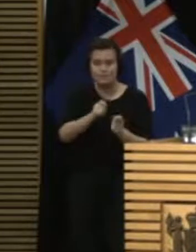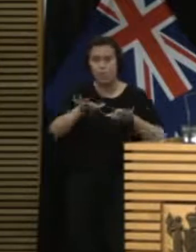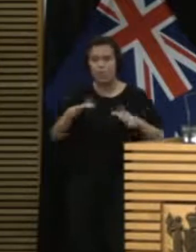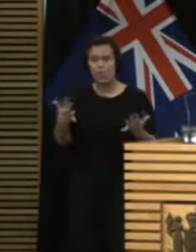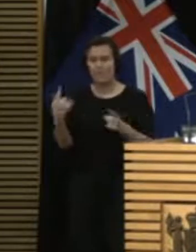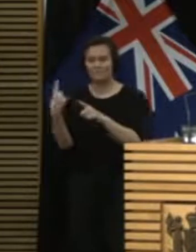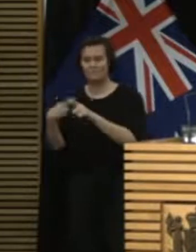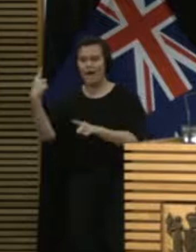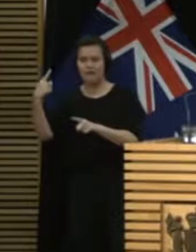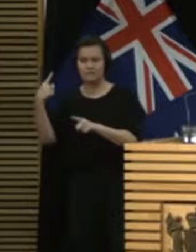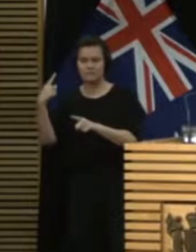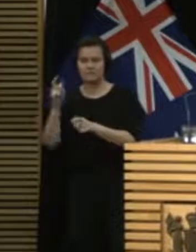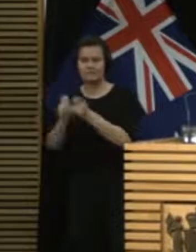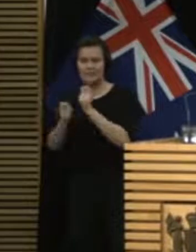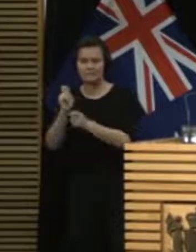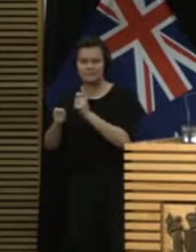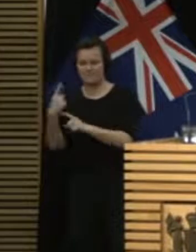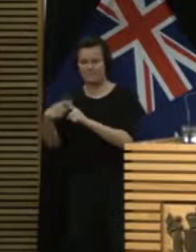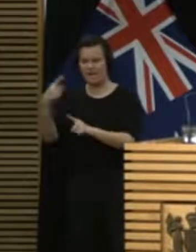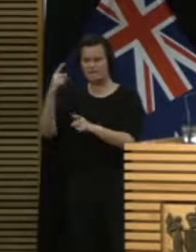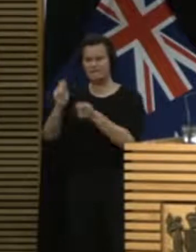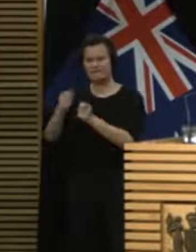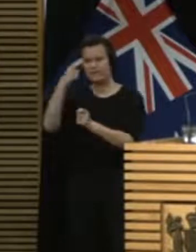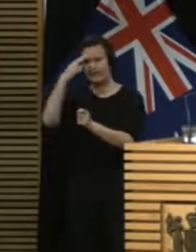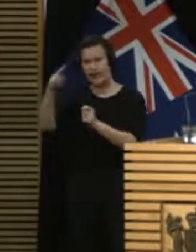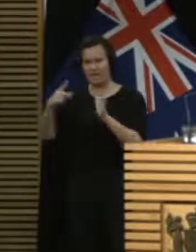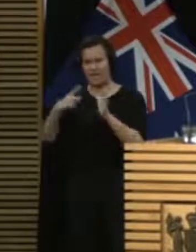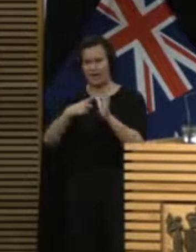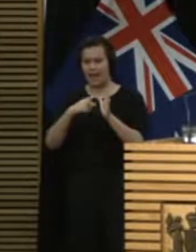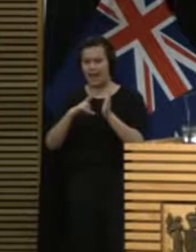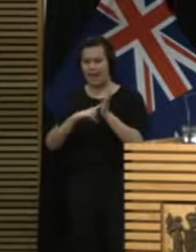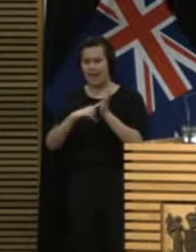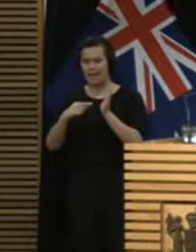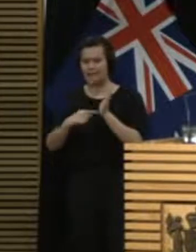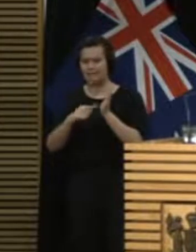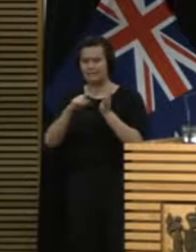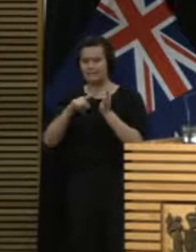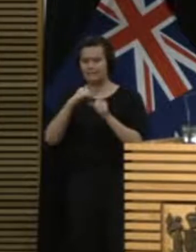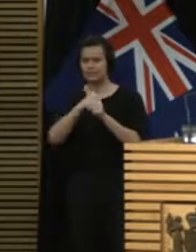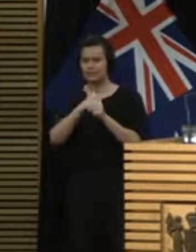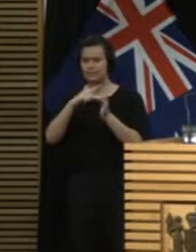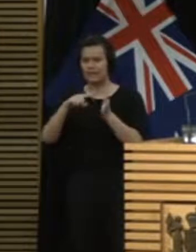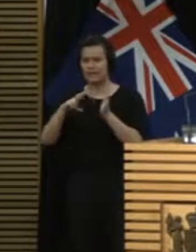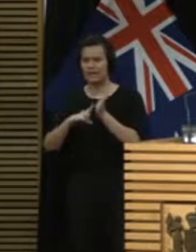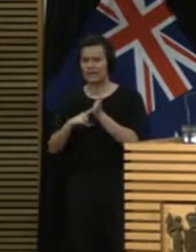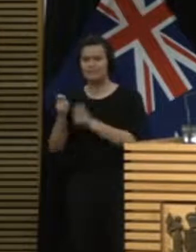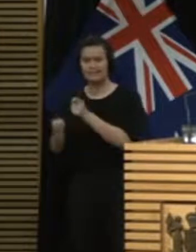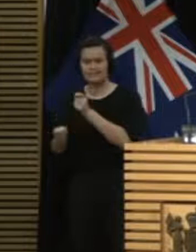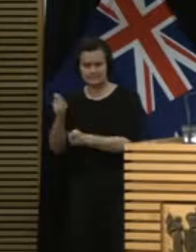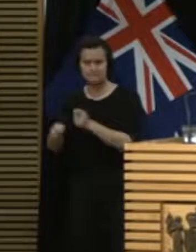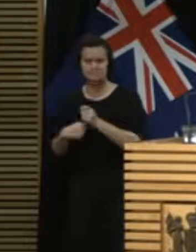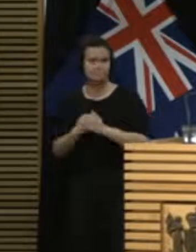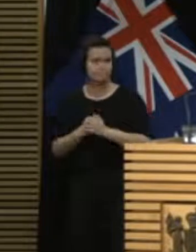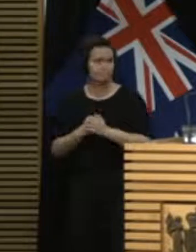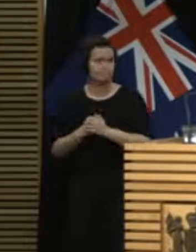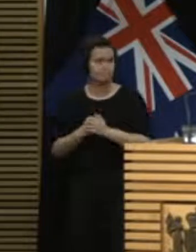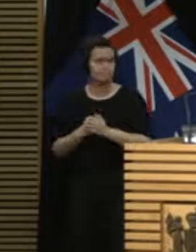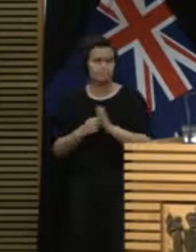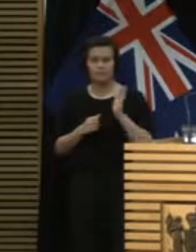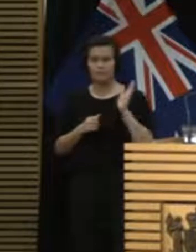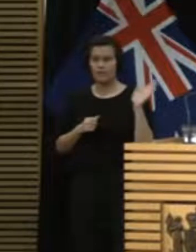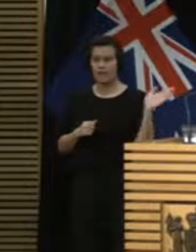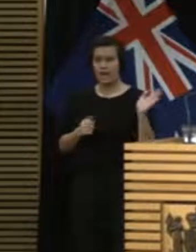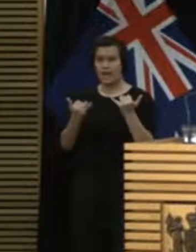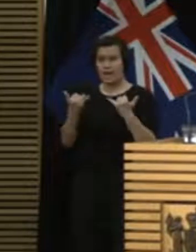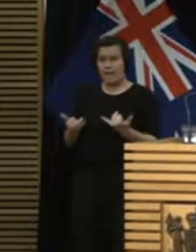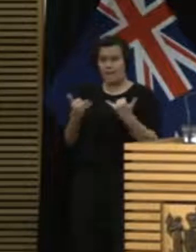testing? Yeah, so there's a pilot that's been rolled out with our MB colleagues amongst a